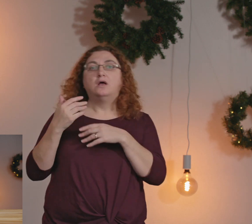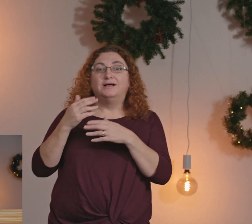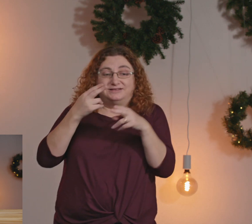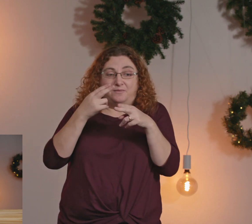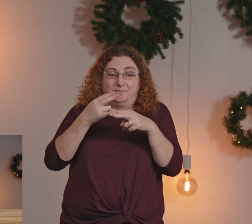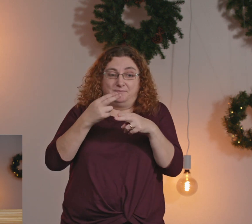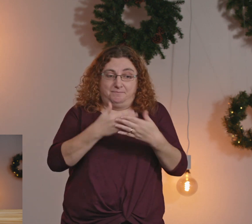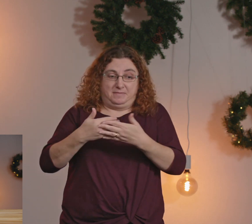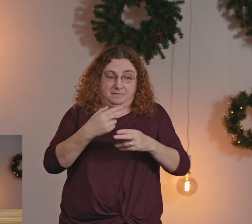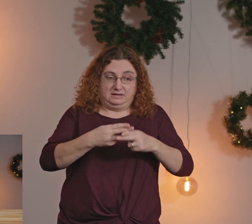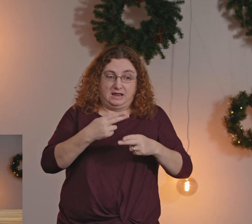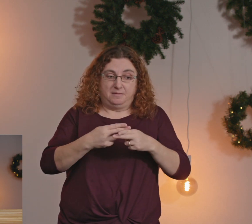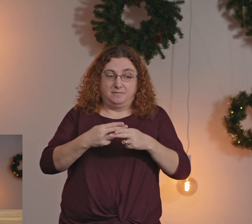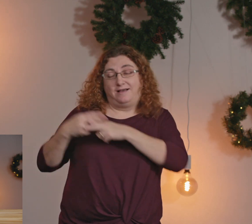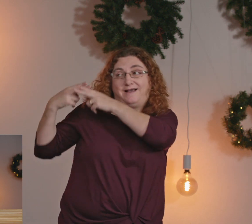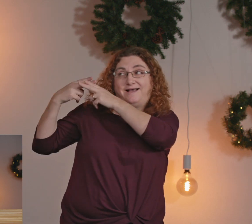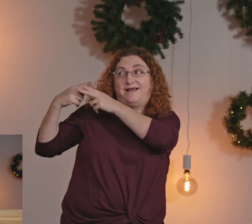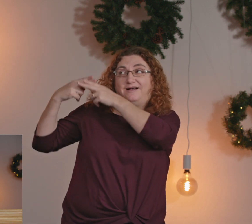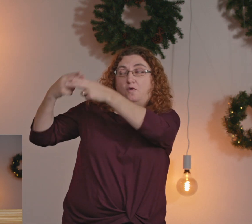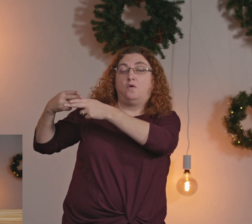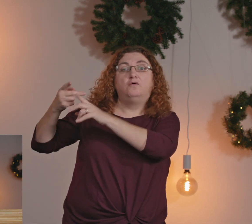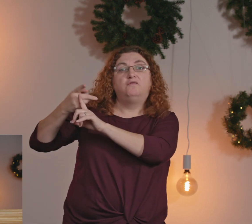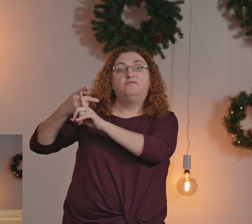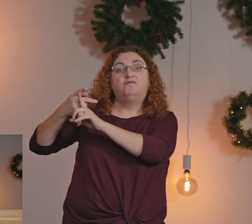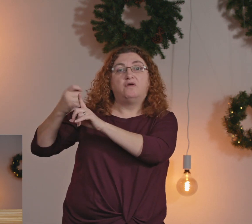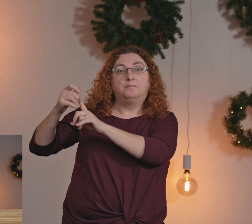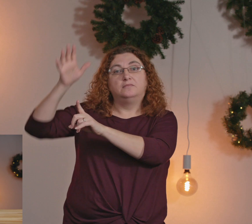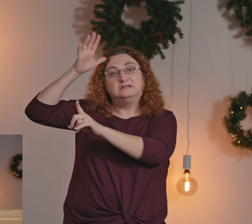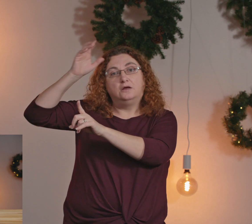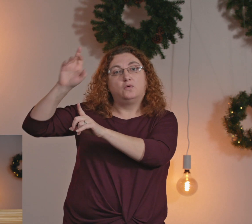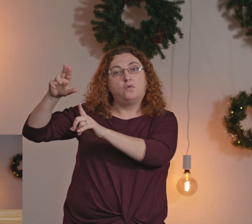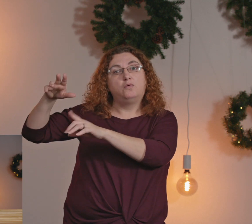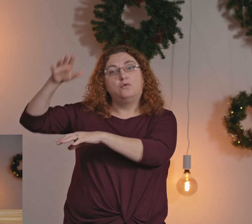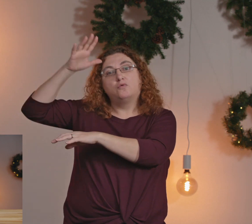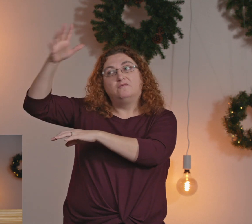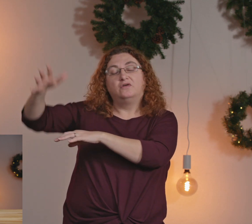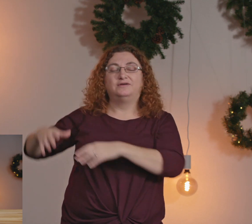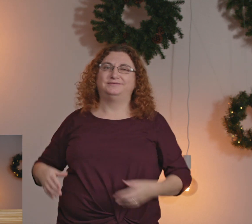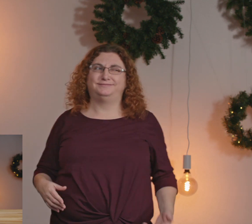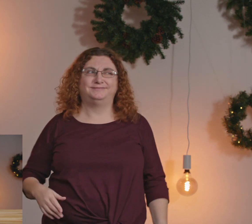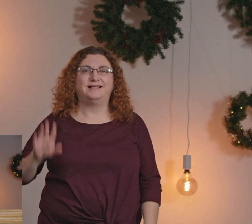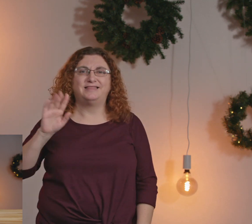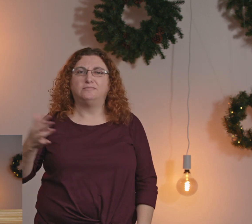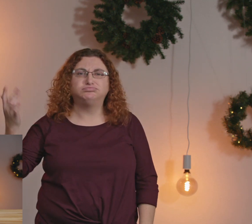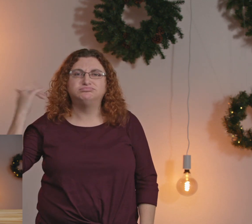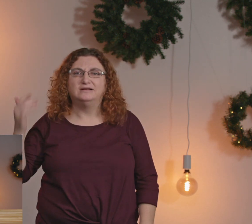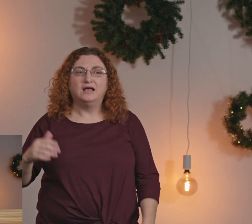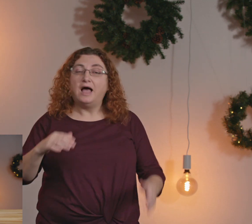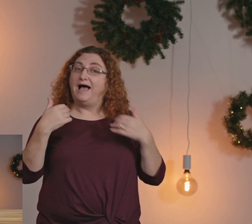the father or grandfather. Listen, in those days, they did not sit down with baby books and start in the letter A and say, do you want to name him Aaron